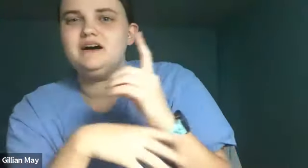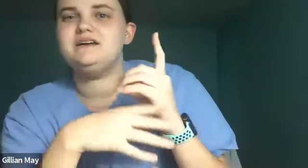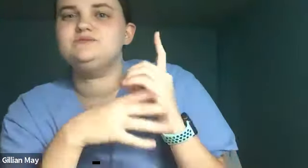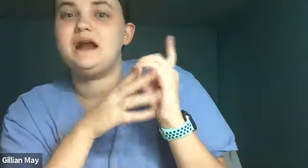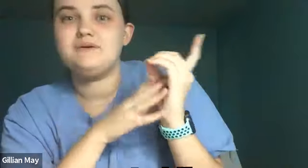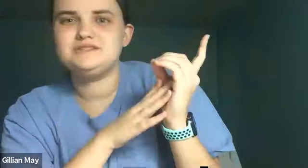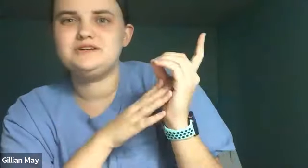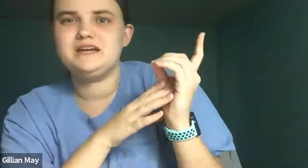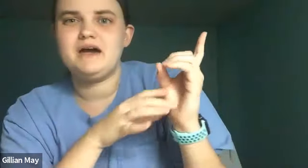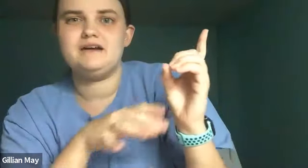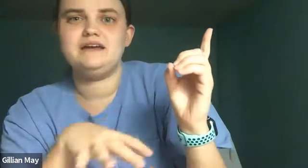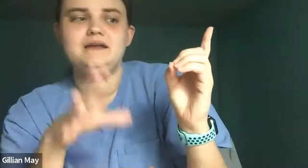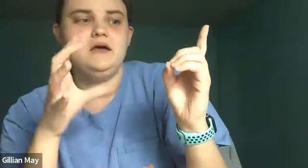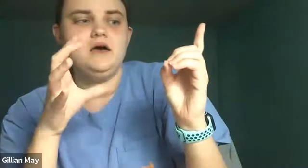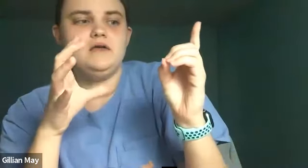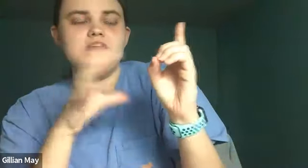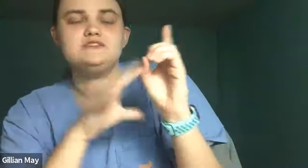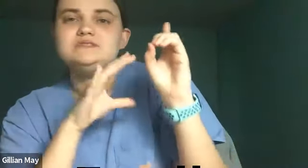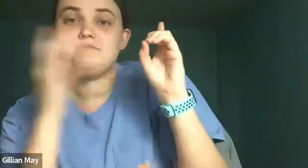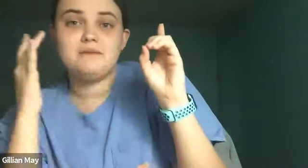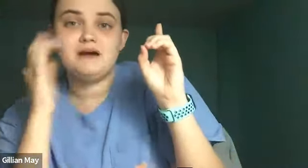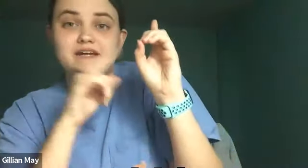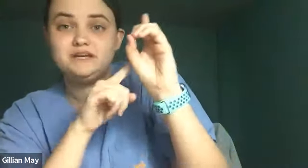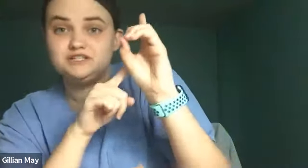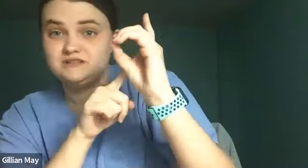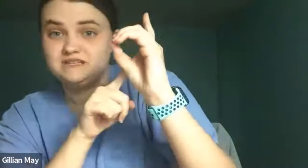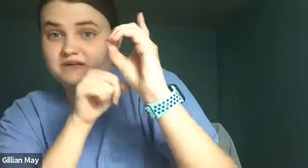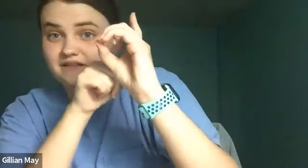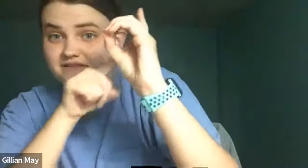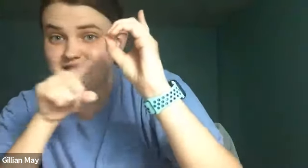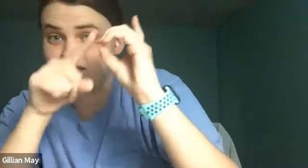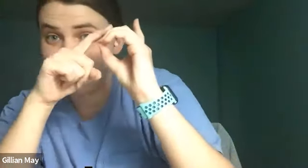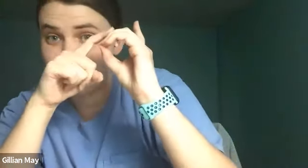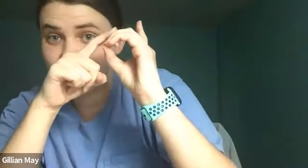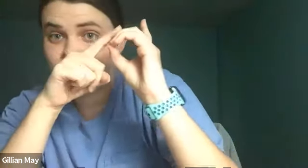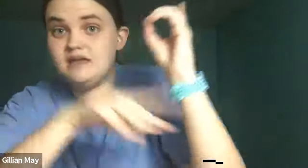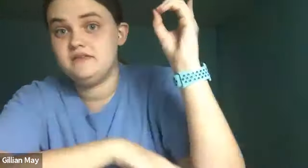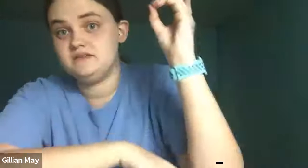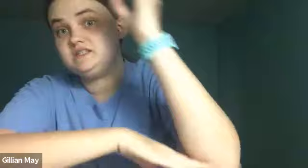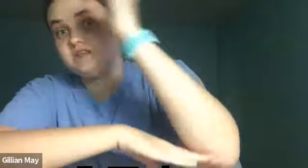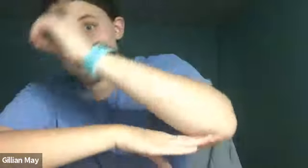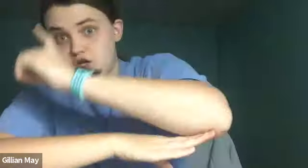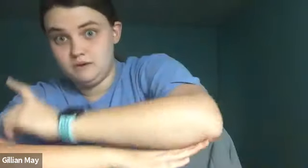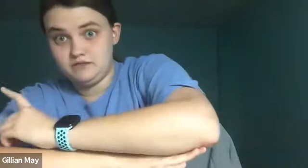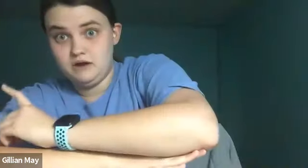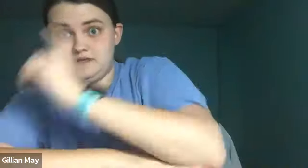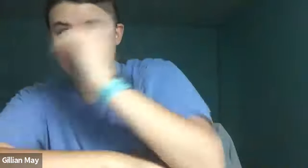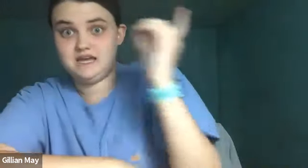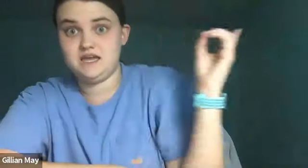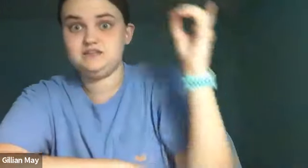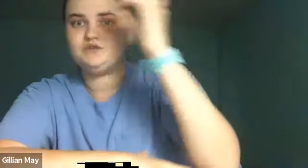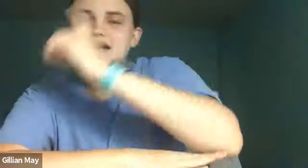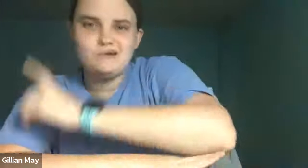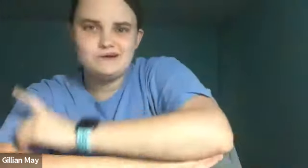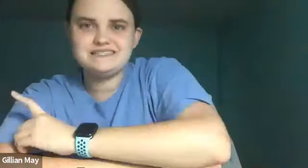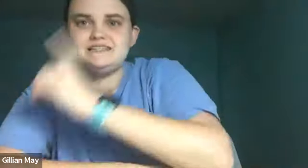because when I was learning about it, this was in my mind, I pictured this being like the sun and then the sun going throughout the day. So I always tend to